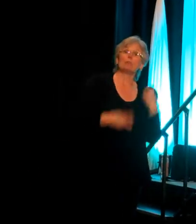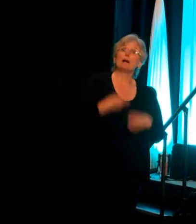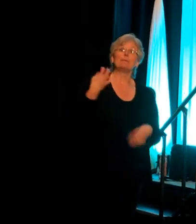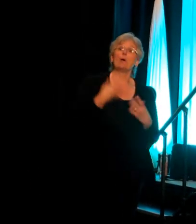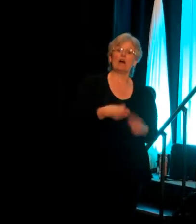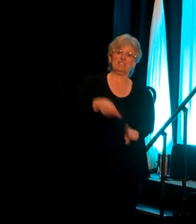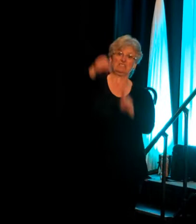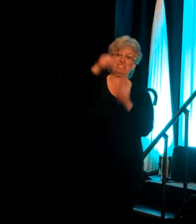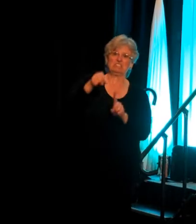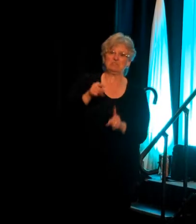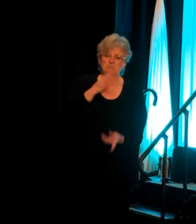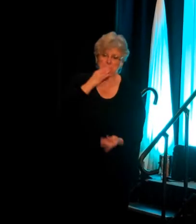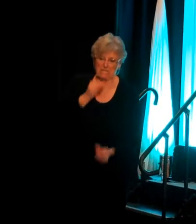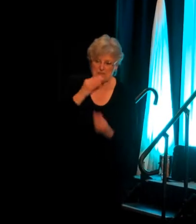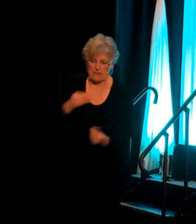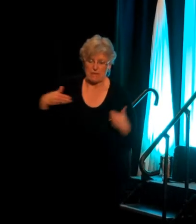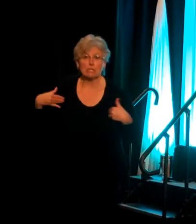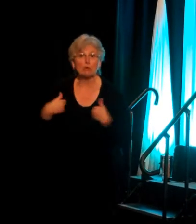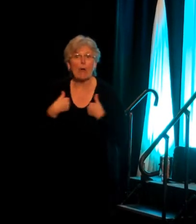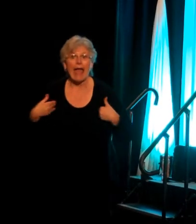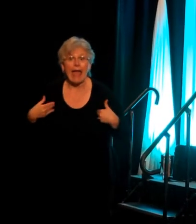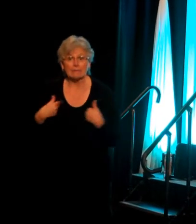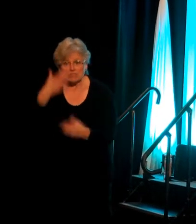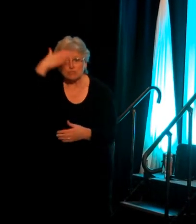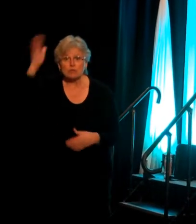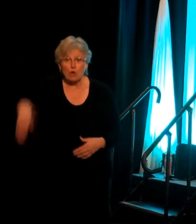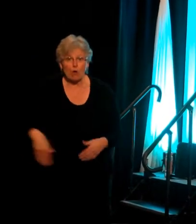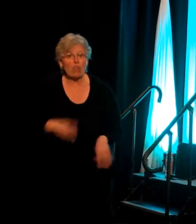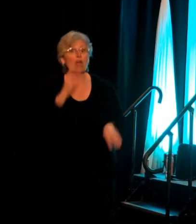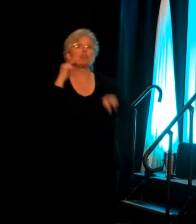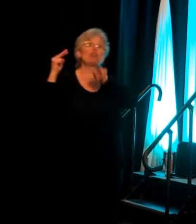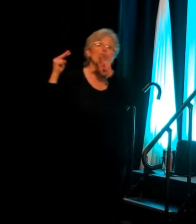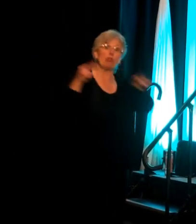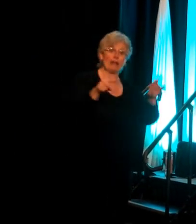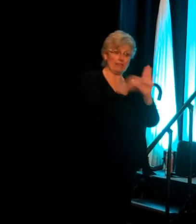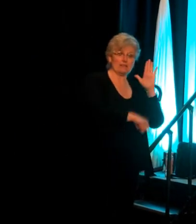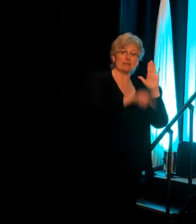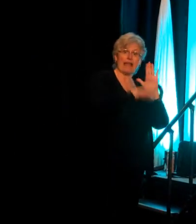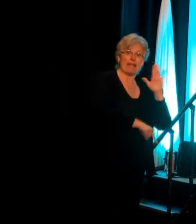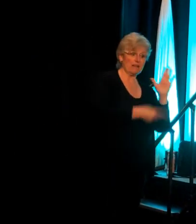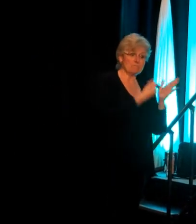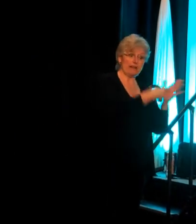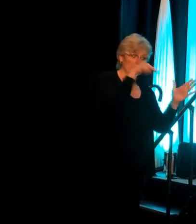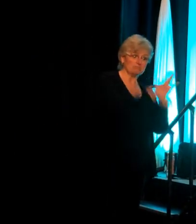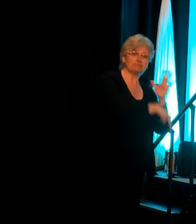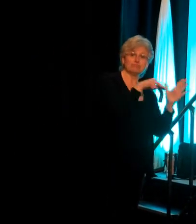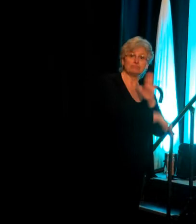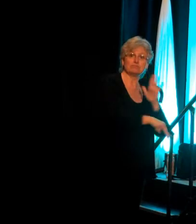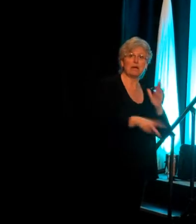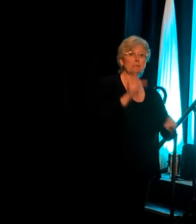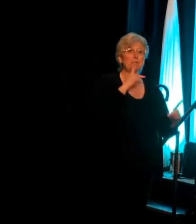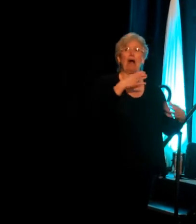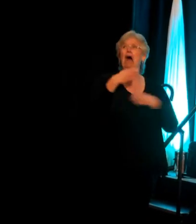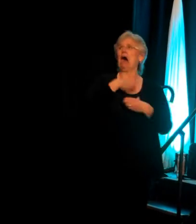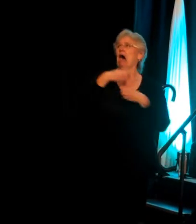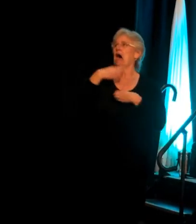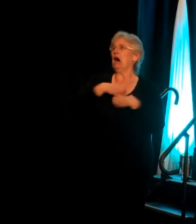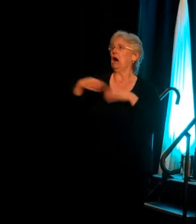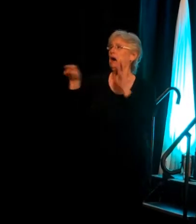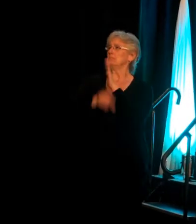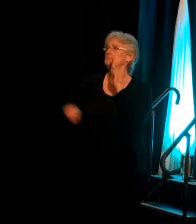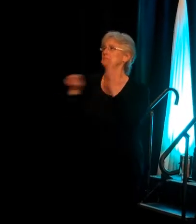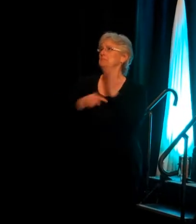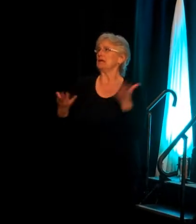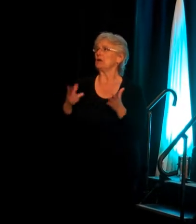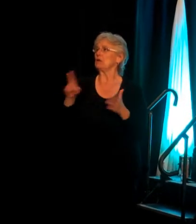our mistreatment of animals. You take a look at the deficit, and everybody's complaining about the deficit.